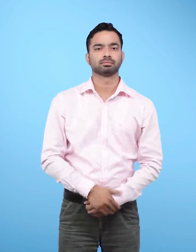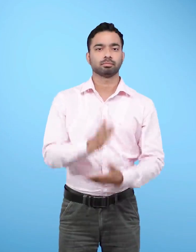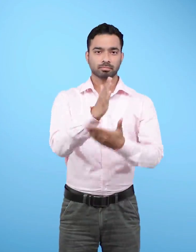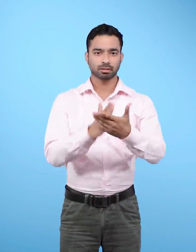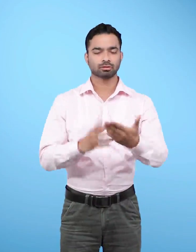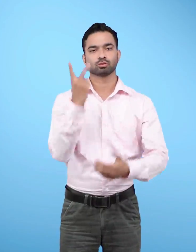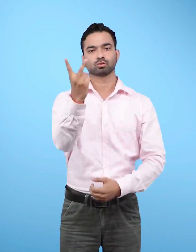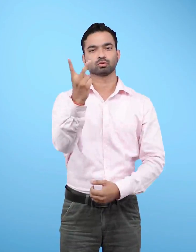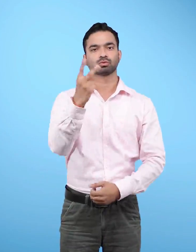Part 2.